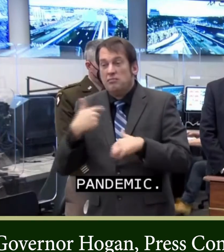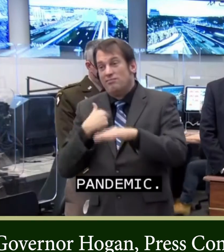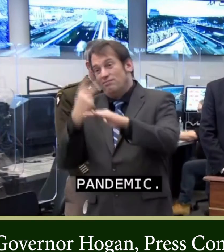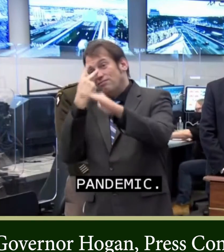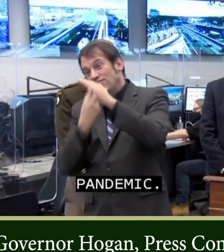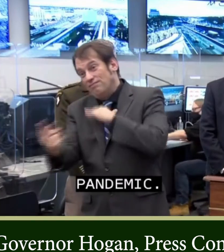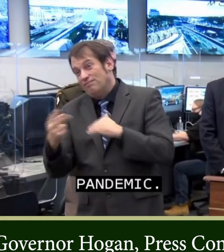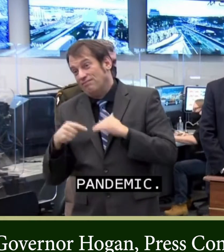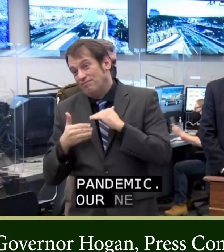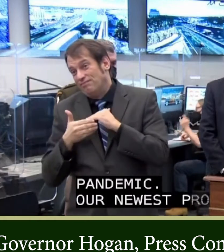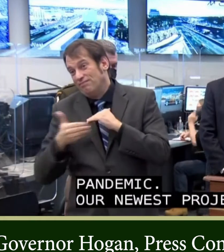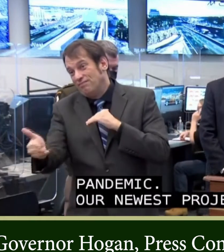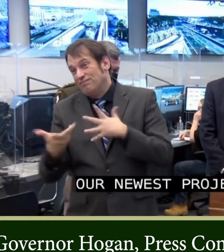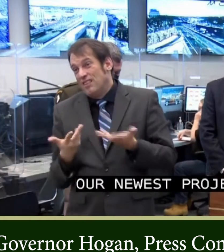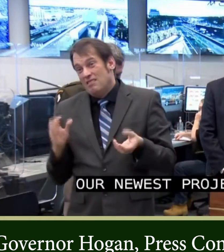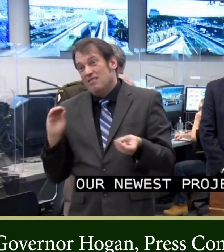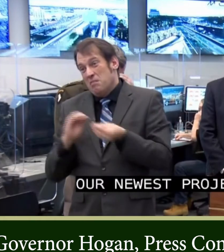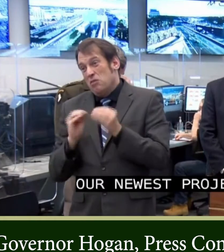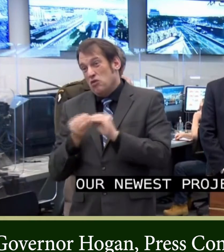previous peak of